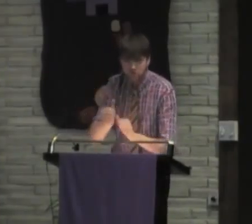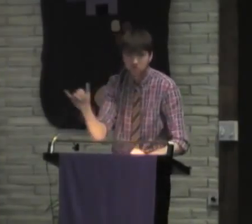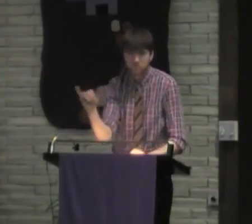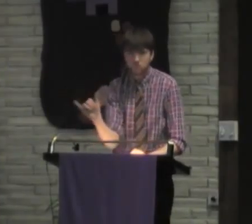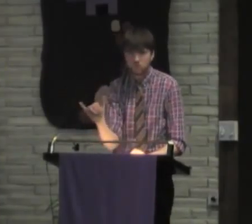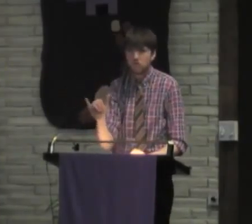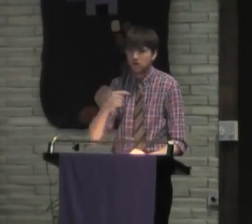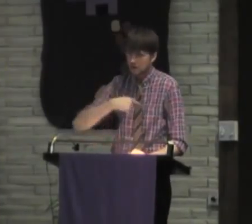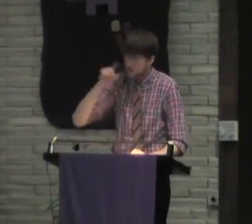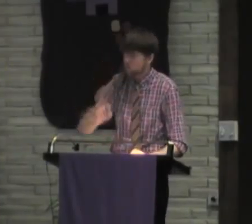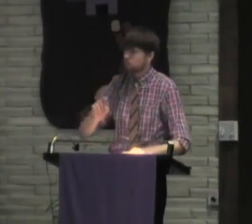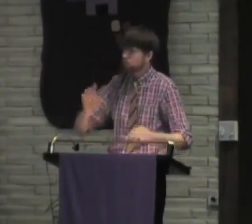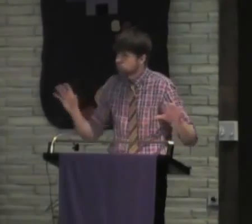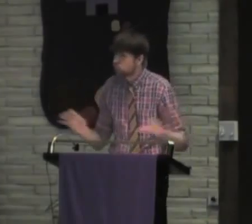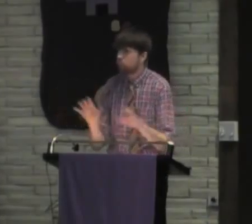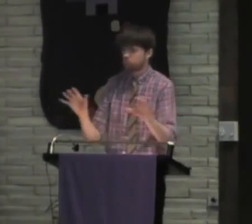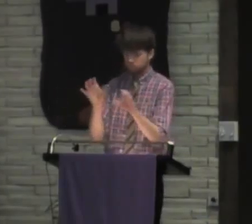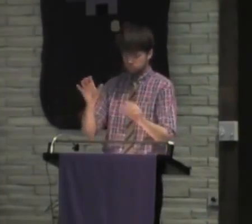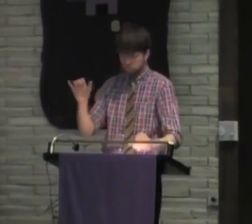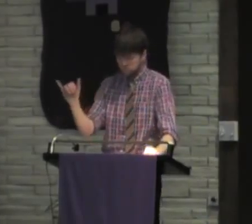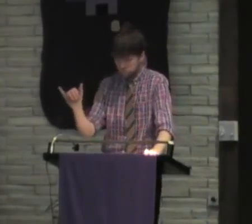to see change. He needs to change too.